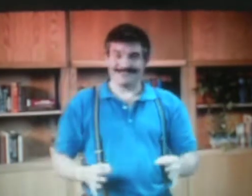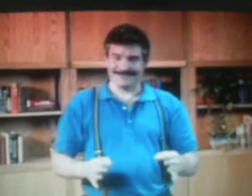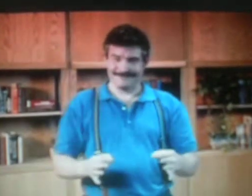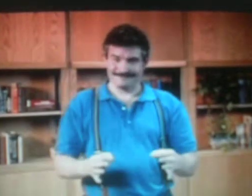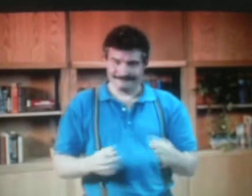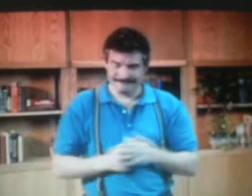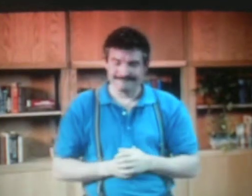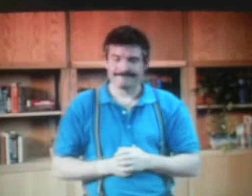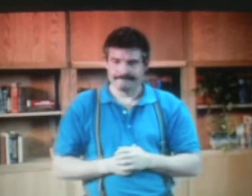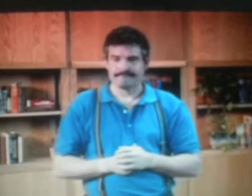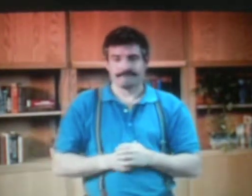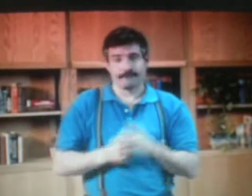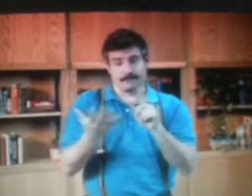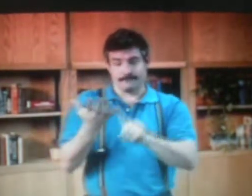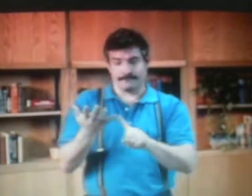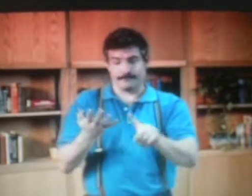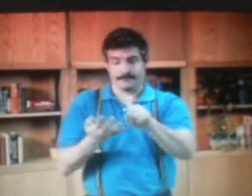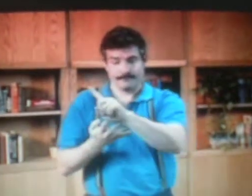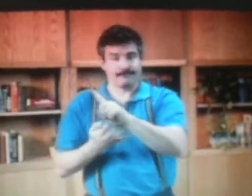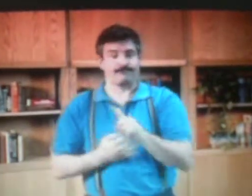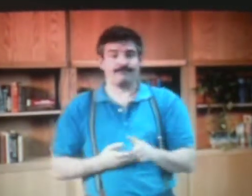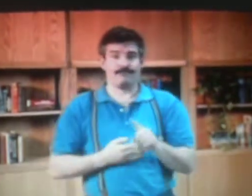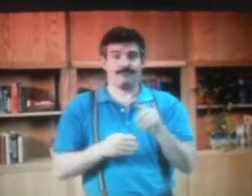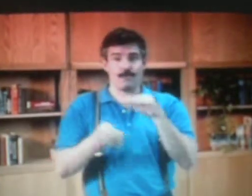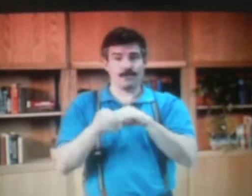Now it's my time to make the decision for myself.